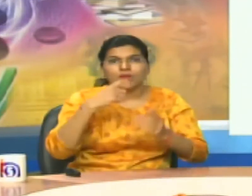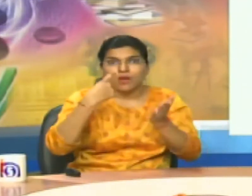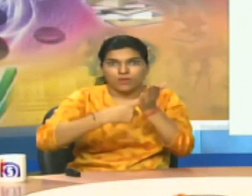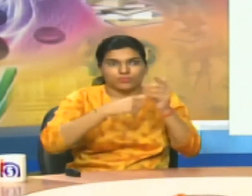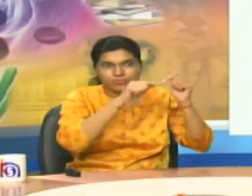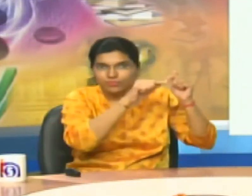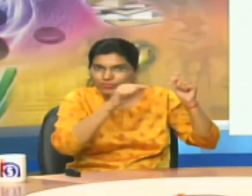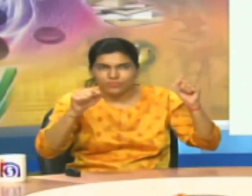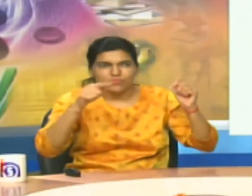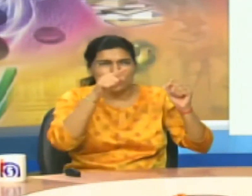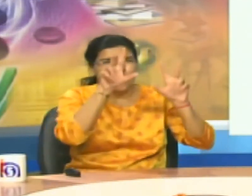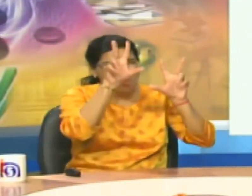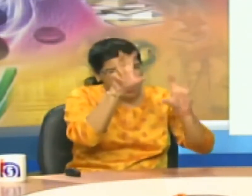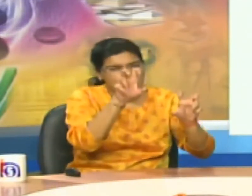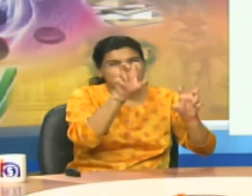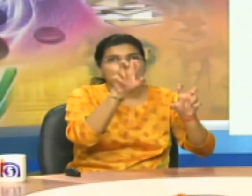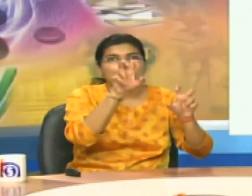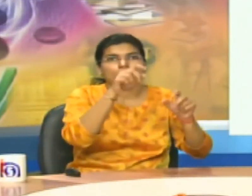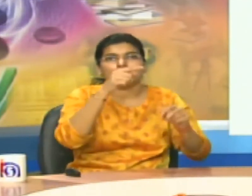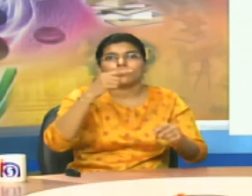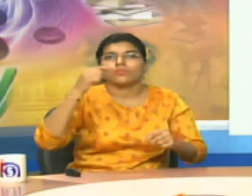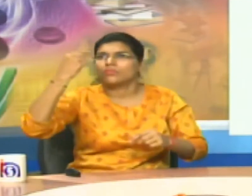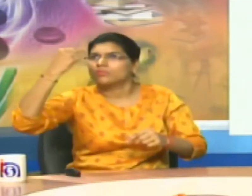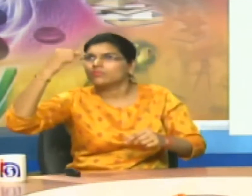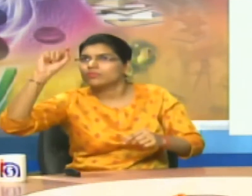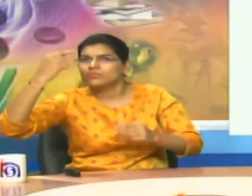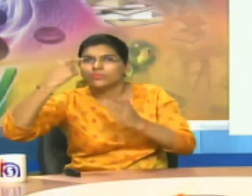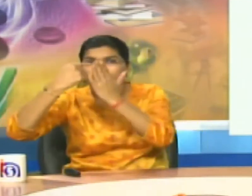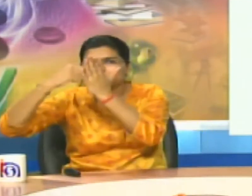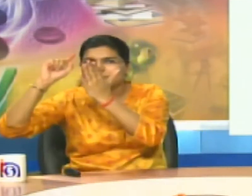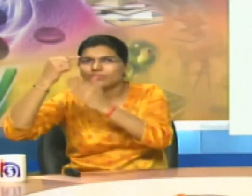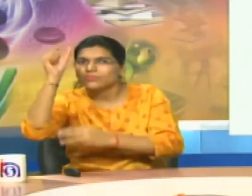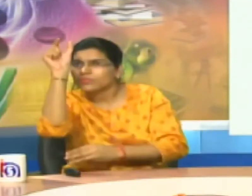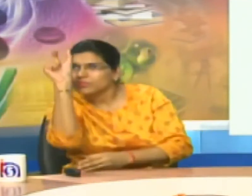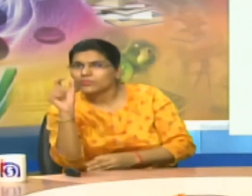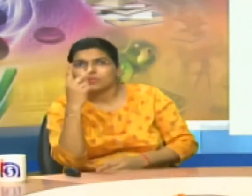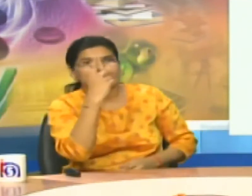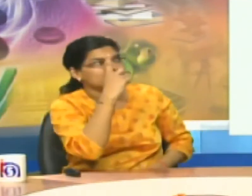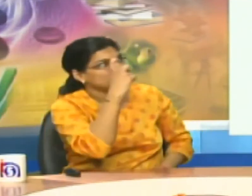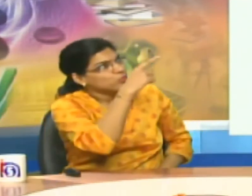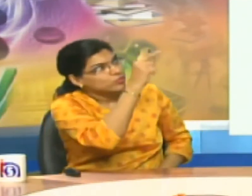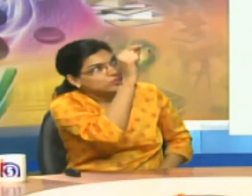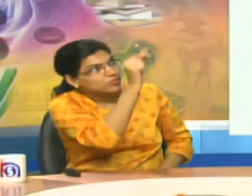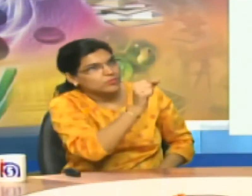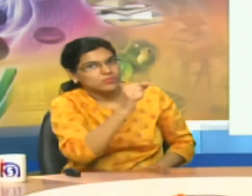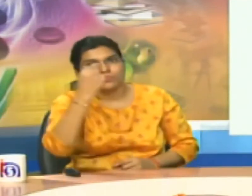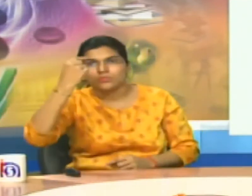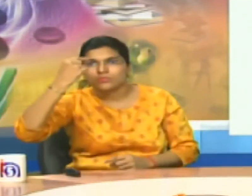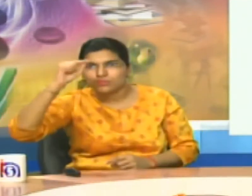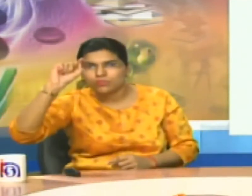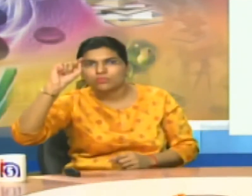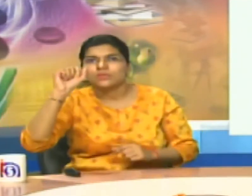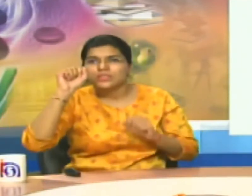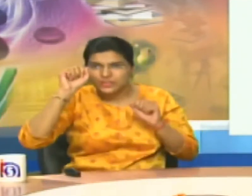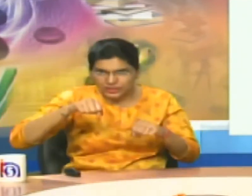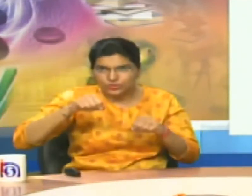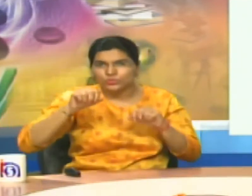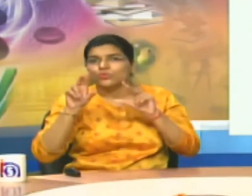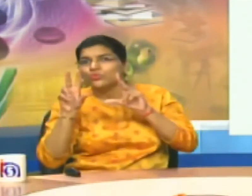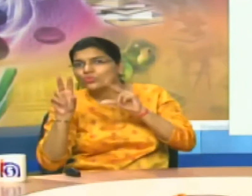are columns and rows, and you can also protect password